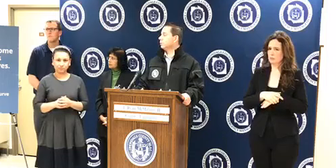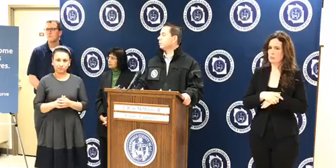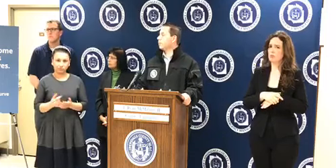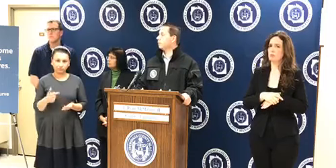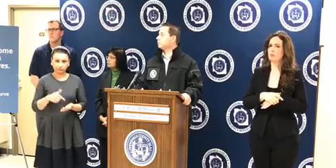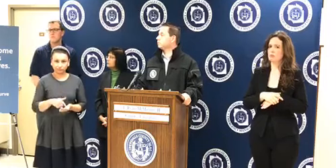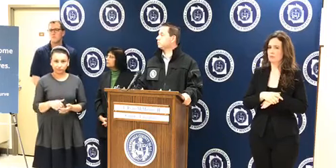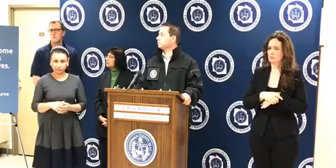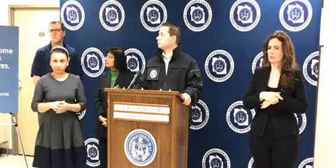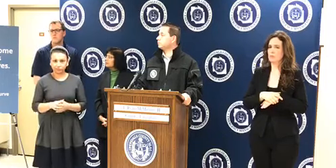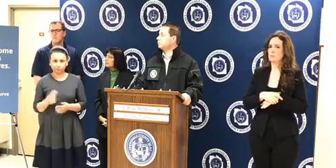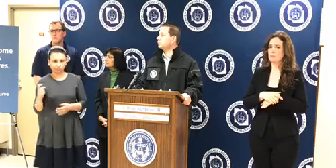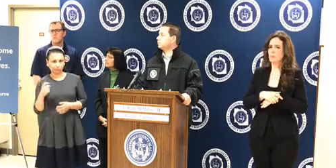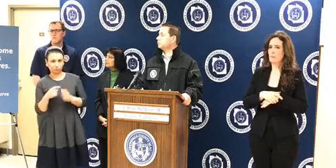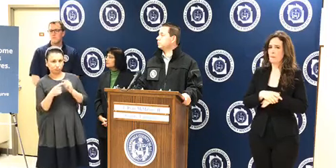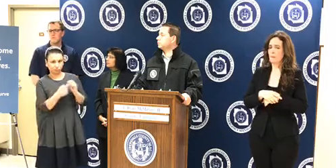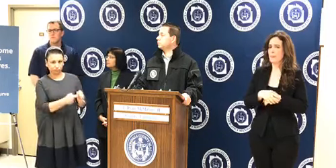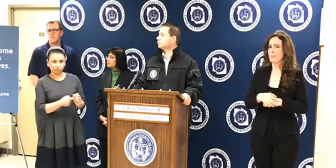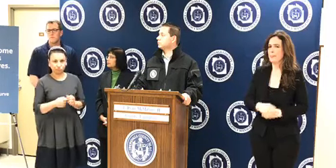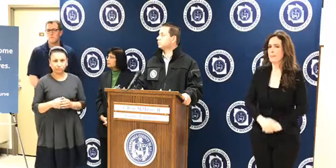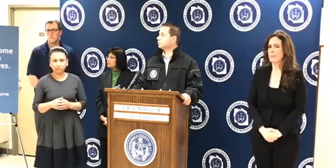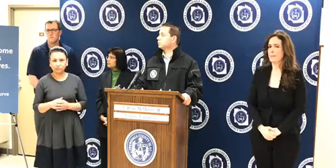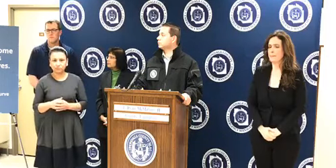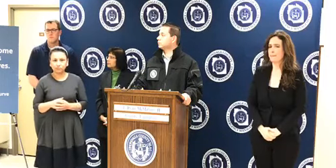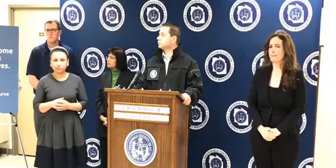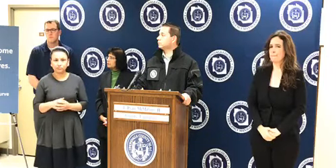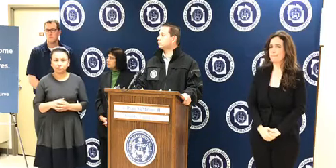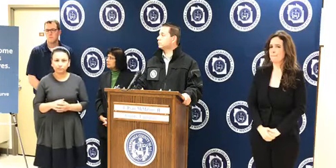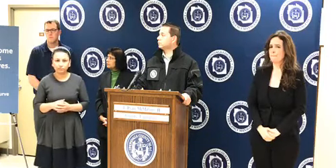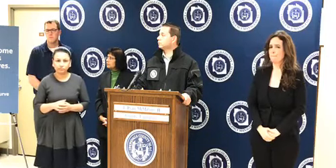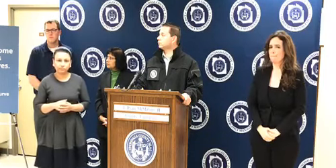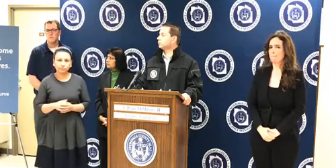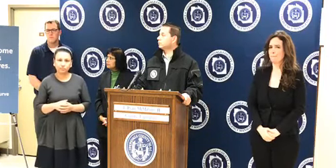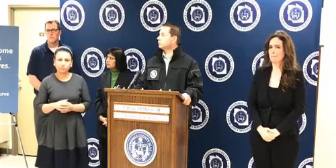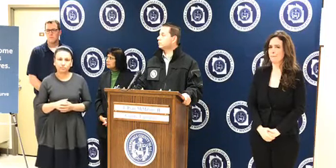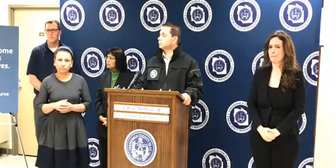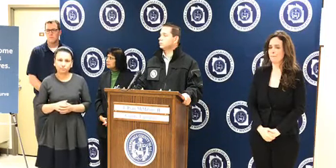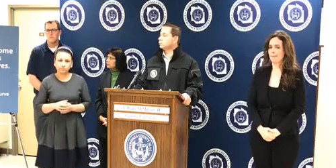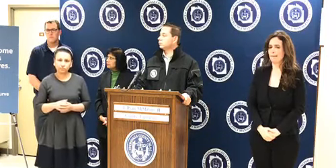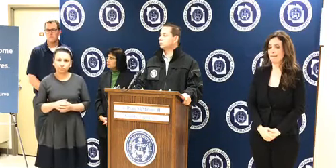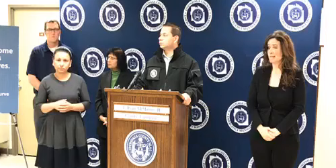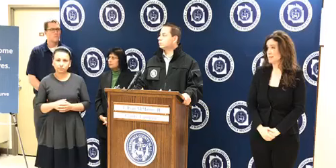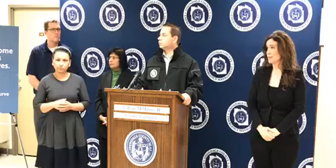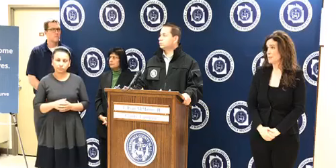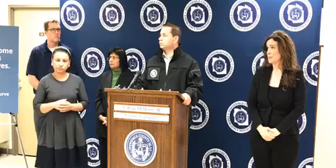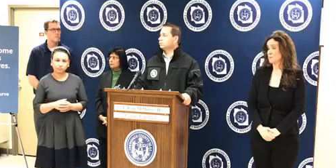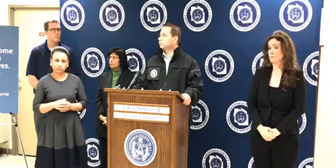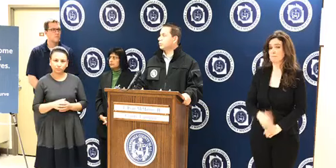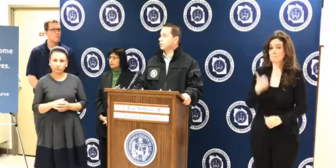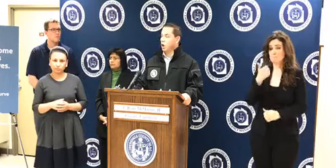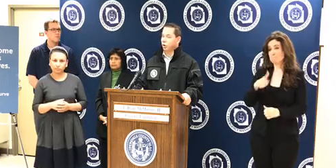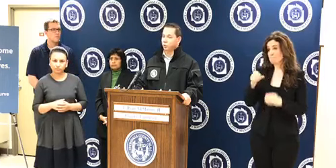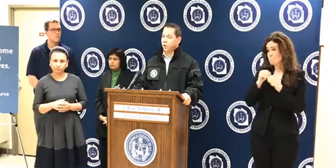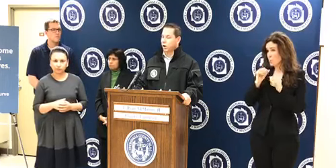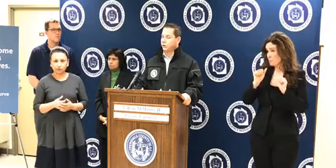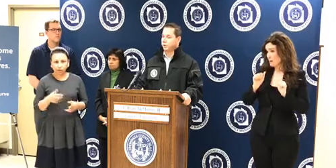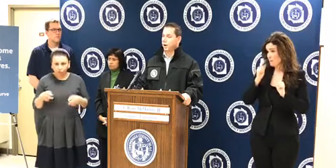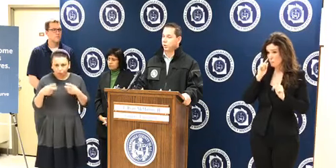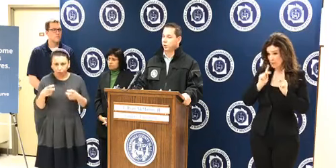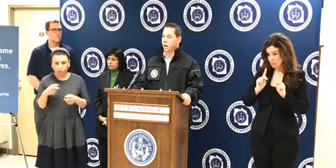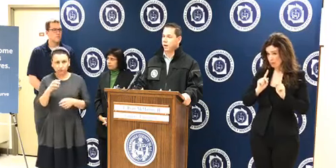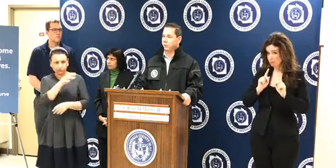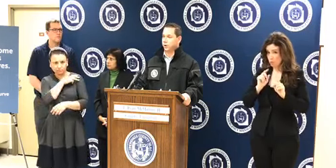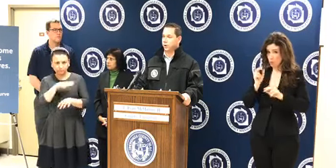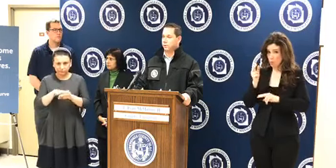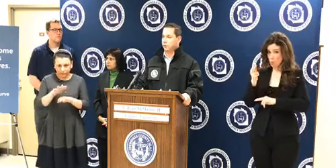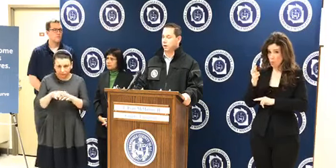Is there any effort to put more people out into hotels preemptively, just to distance them? No, Tim.